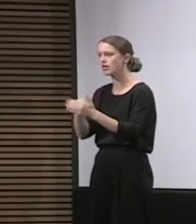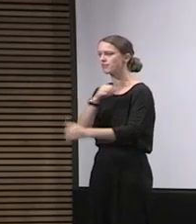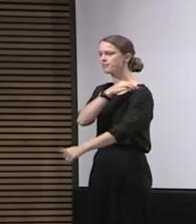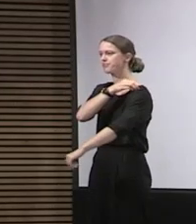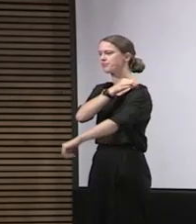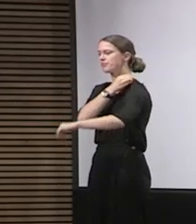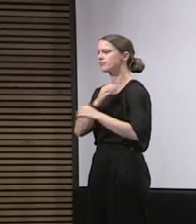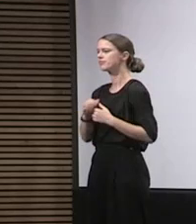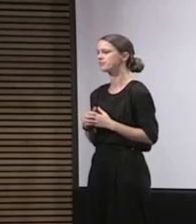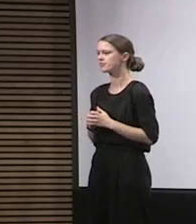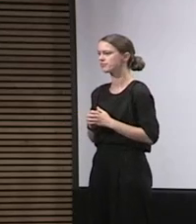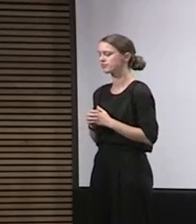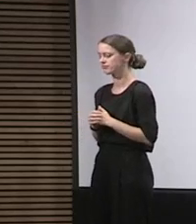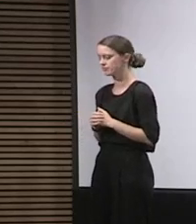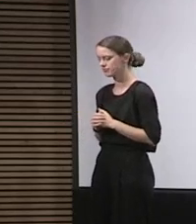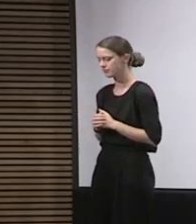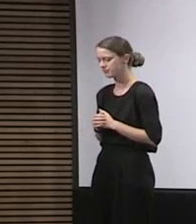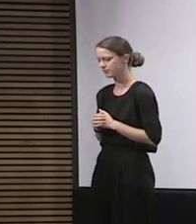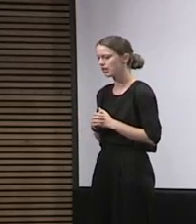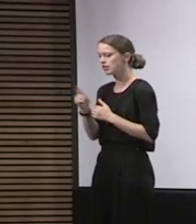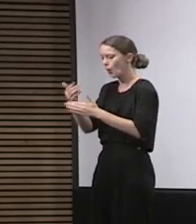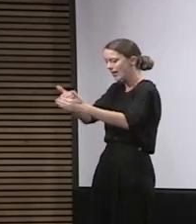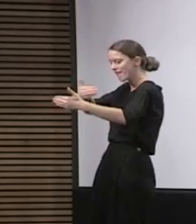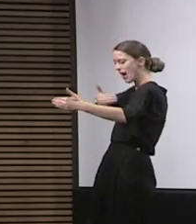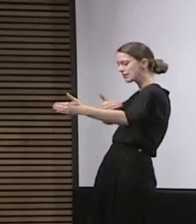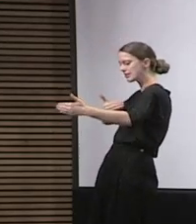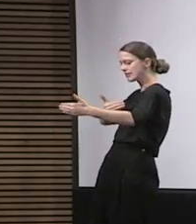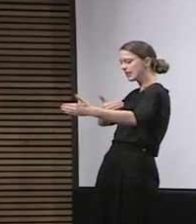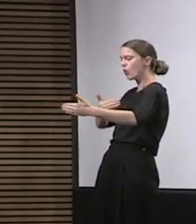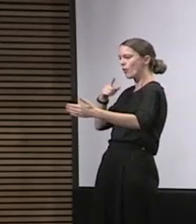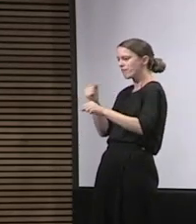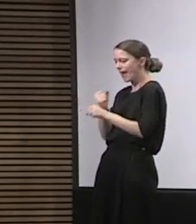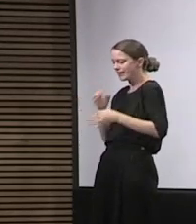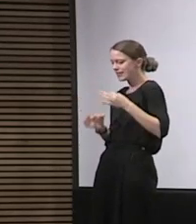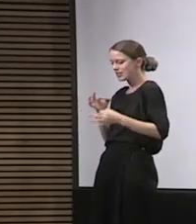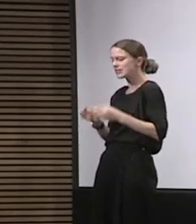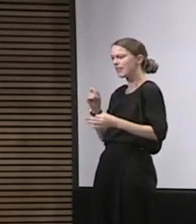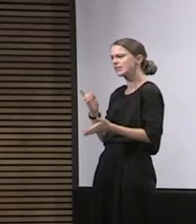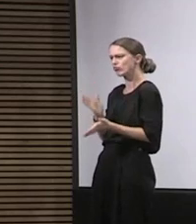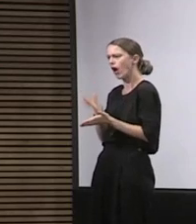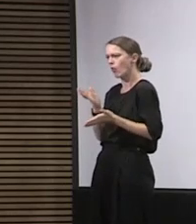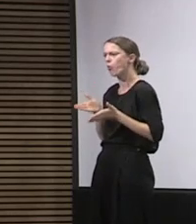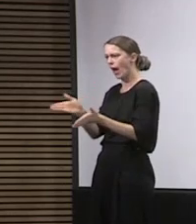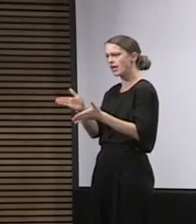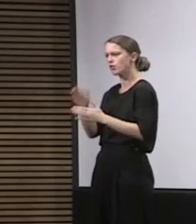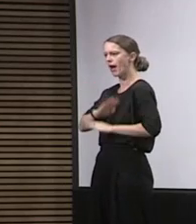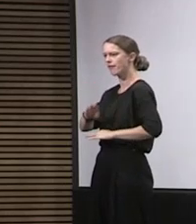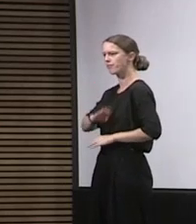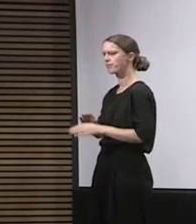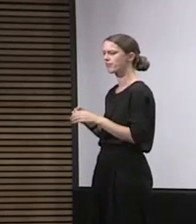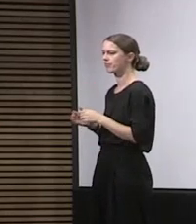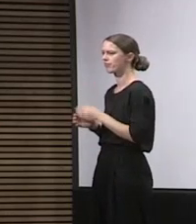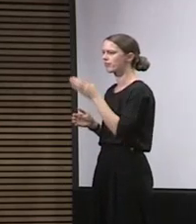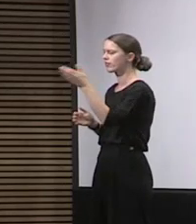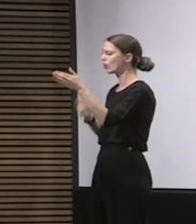the control intervention in advance of having some of the data that we need, and that's the right thing to do. Just in response to the ramping up of